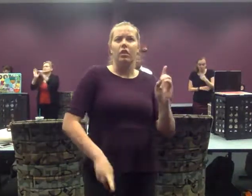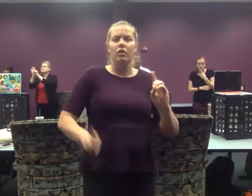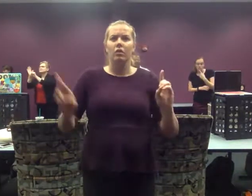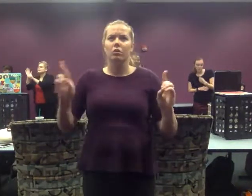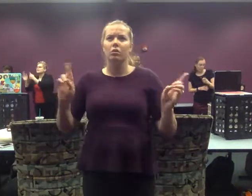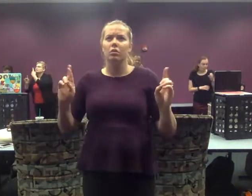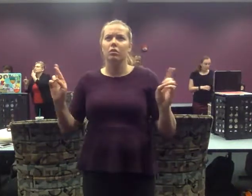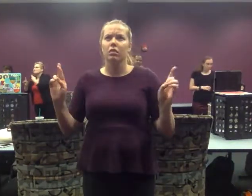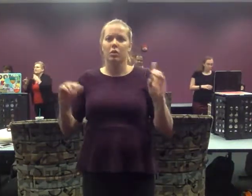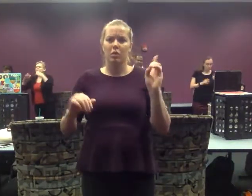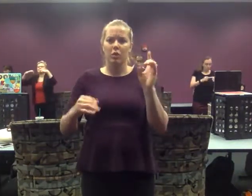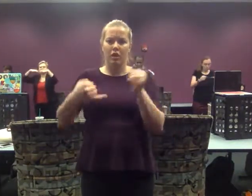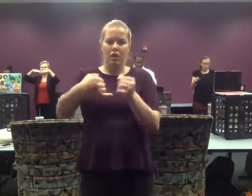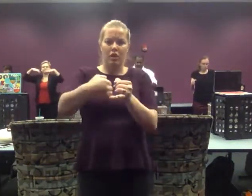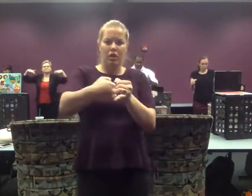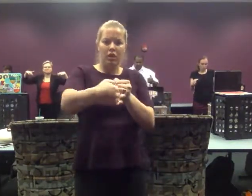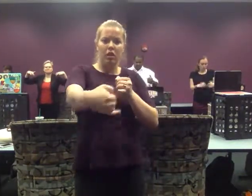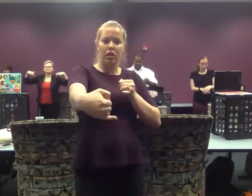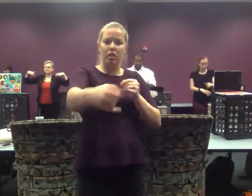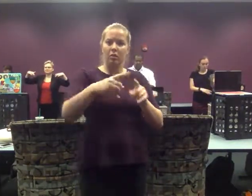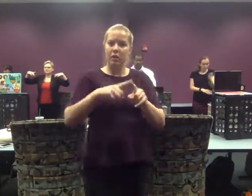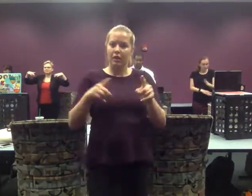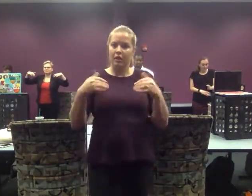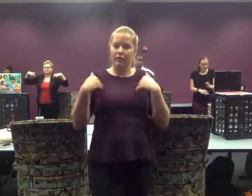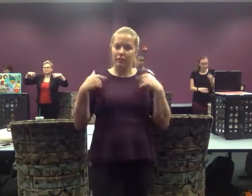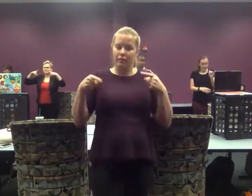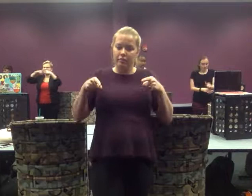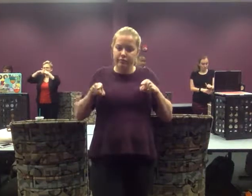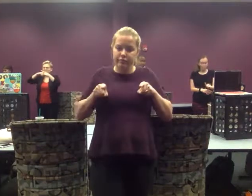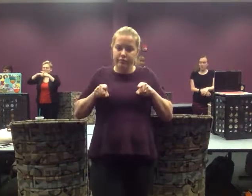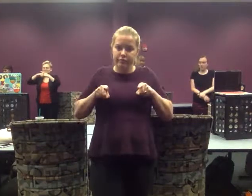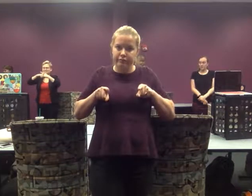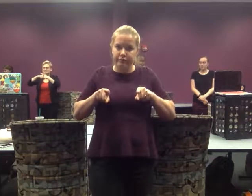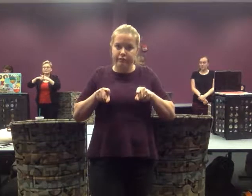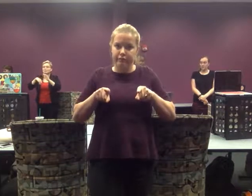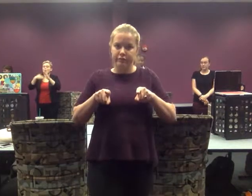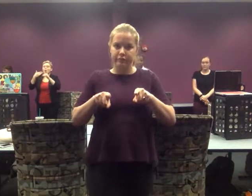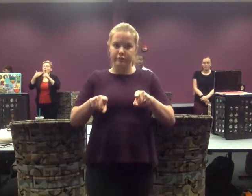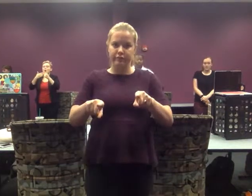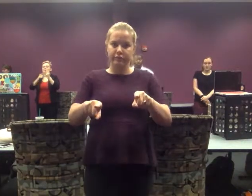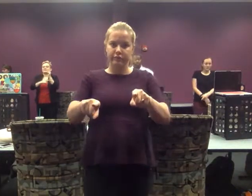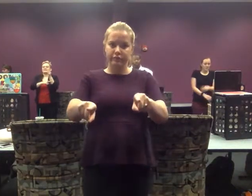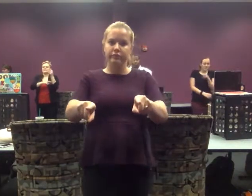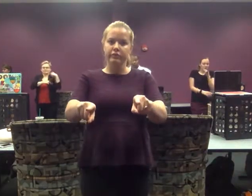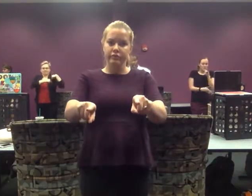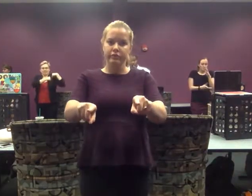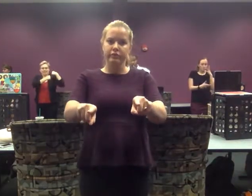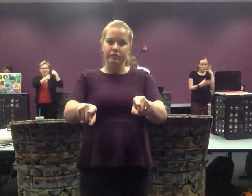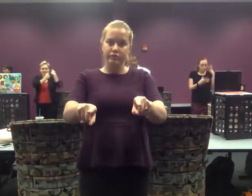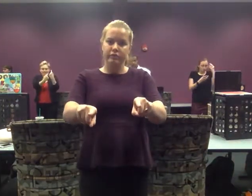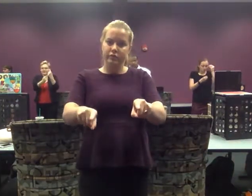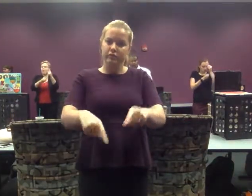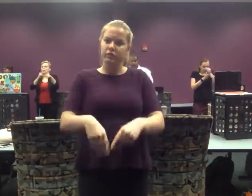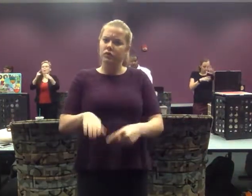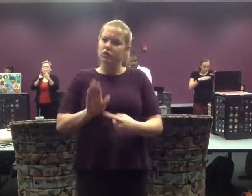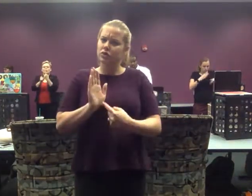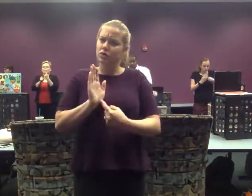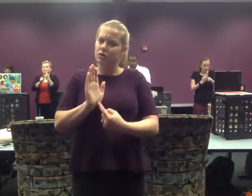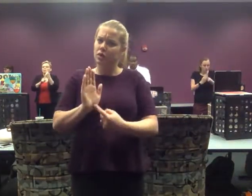find parallels all through history. And I don't mean this review to be at all comprehensive, but it just highlights some of those points along the